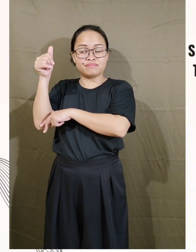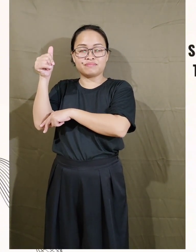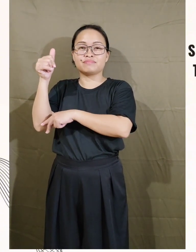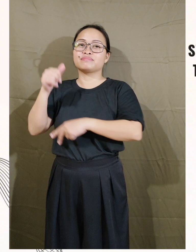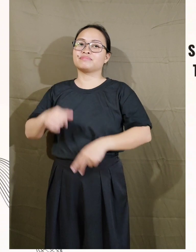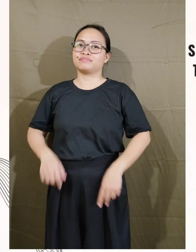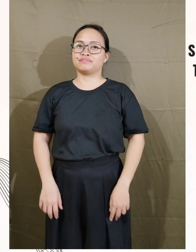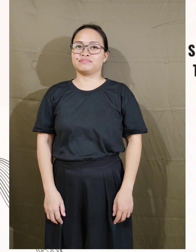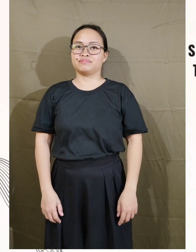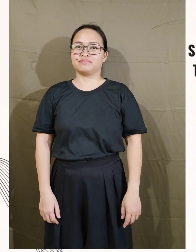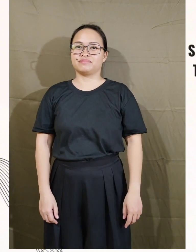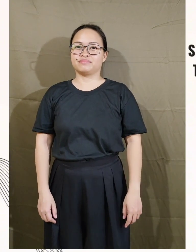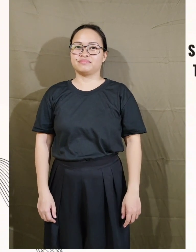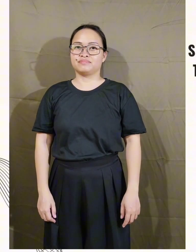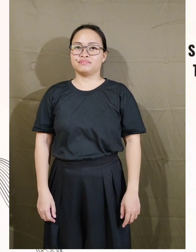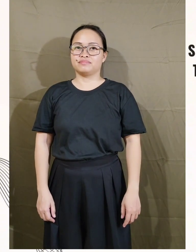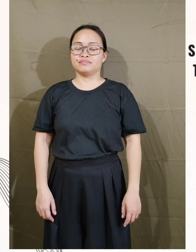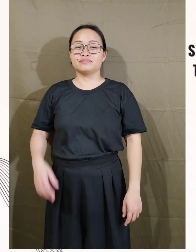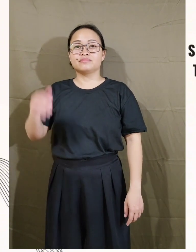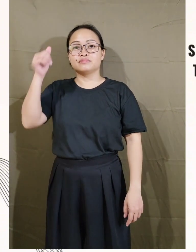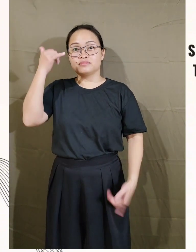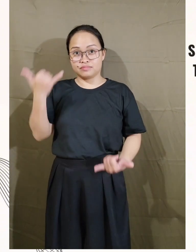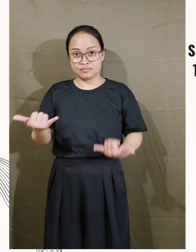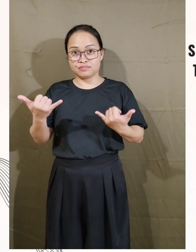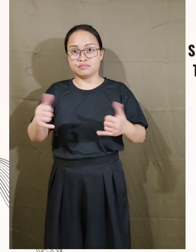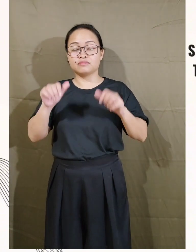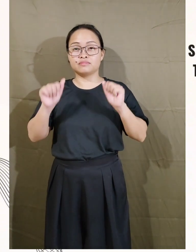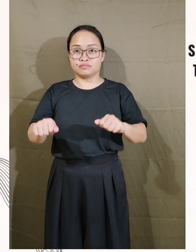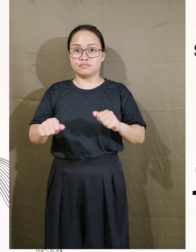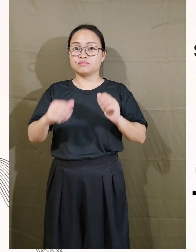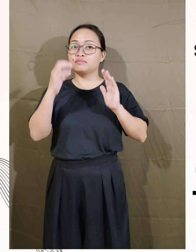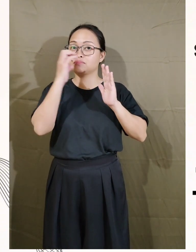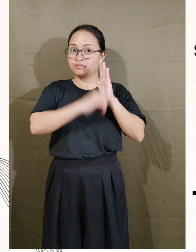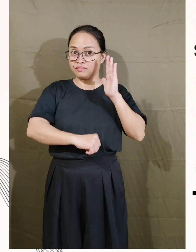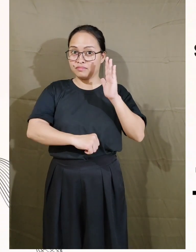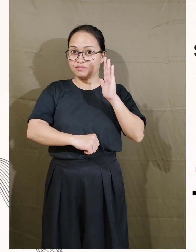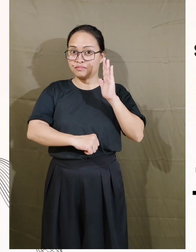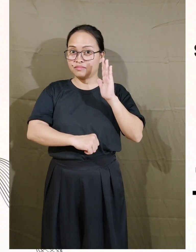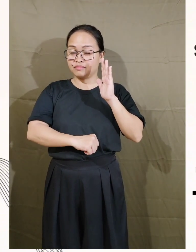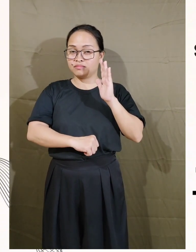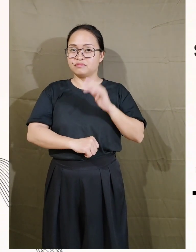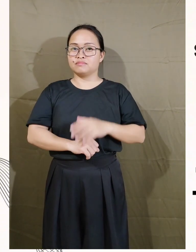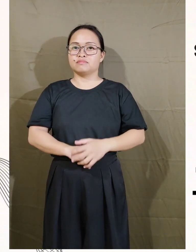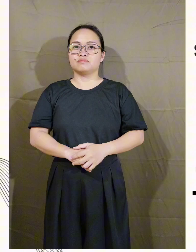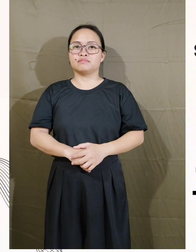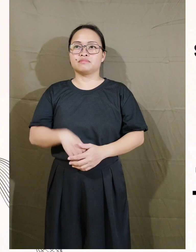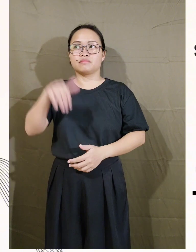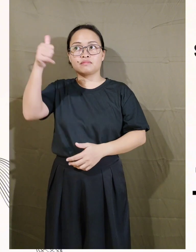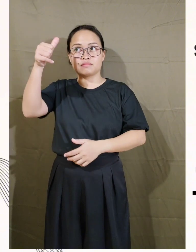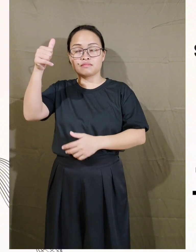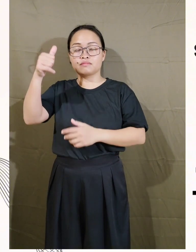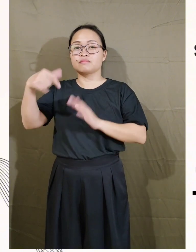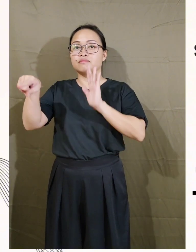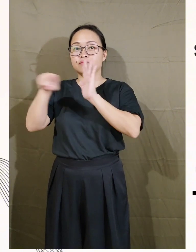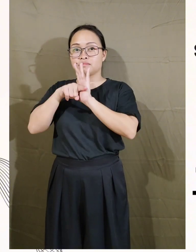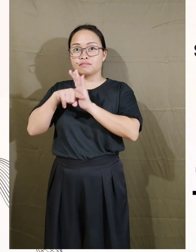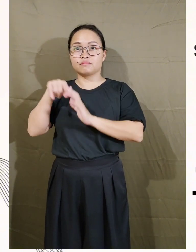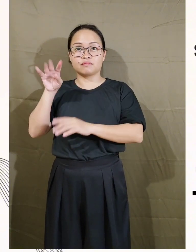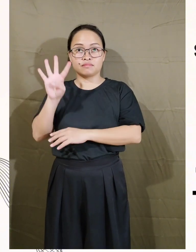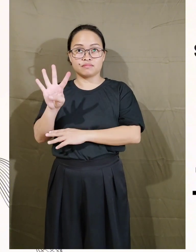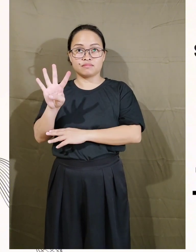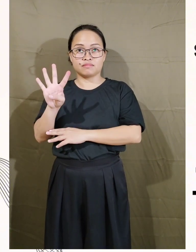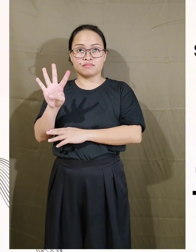becomes 10. So now we can subtract 4 from 10. So 10 minus 4.